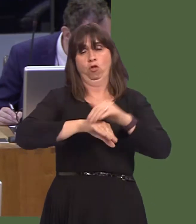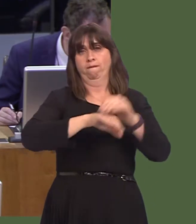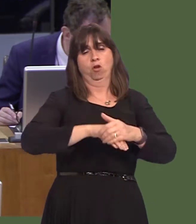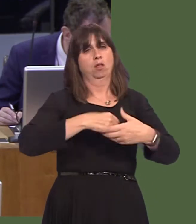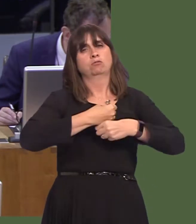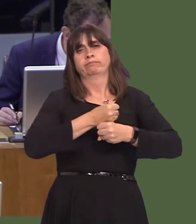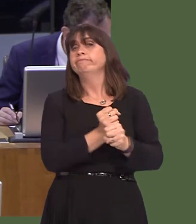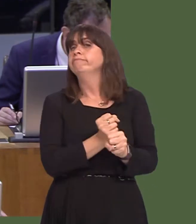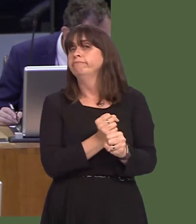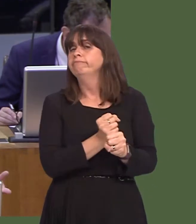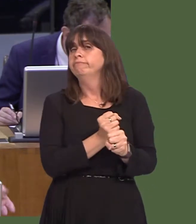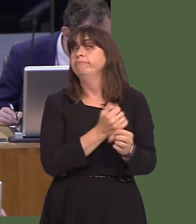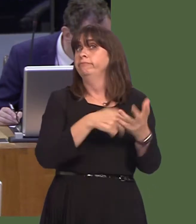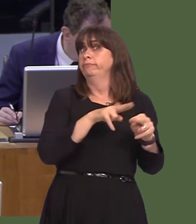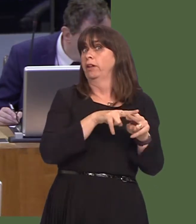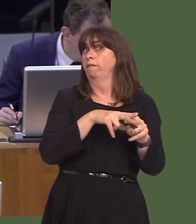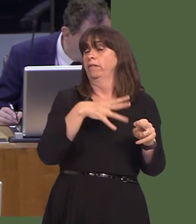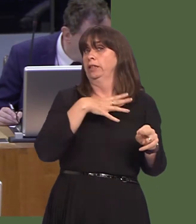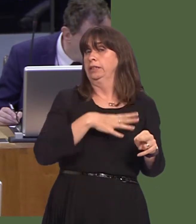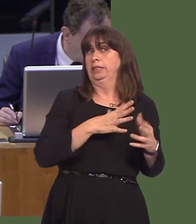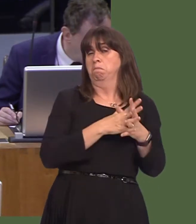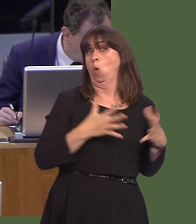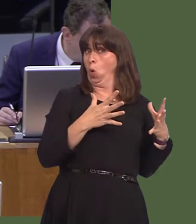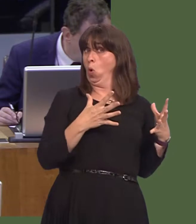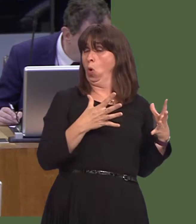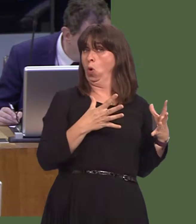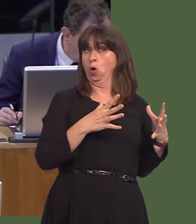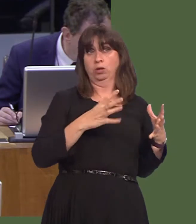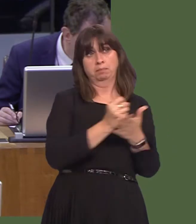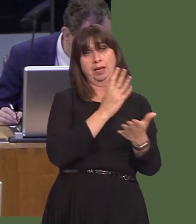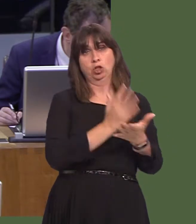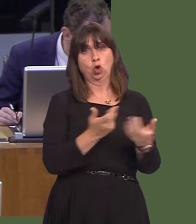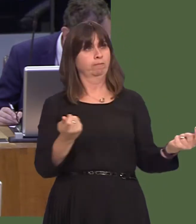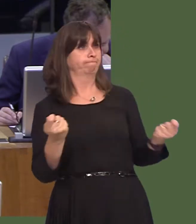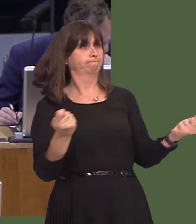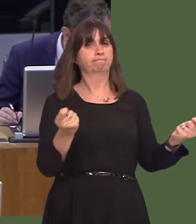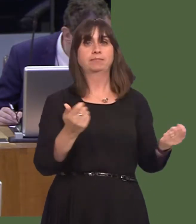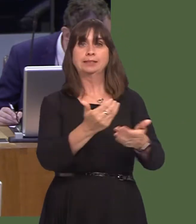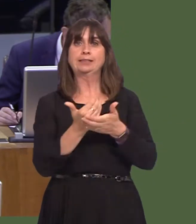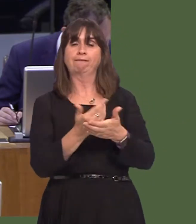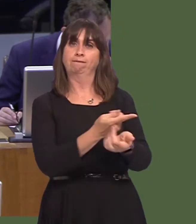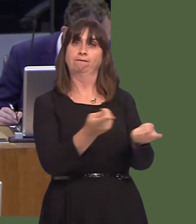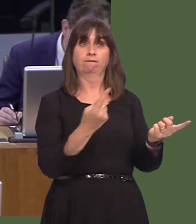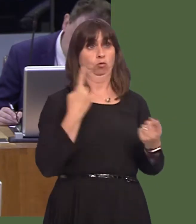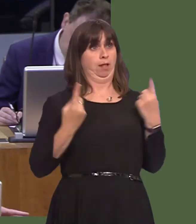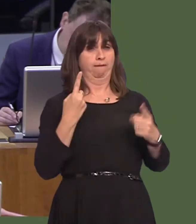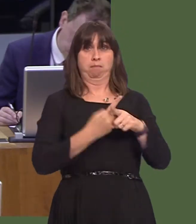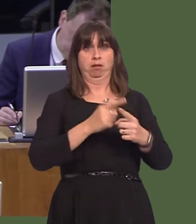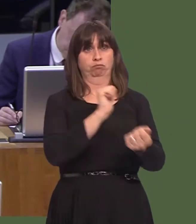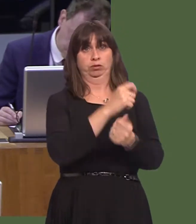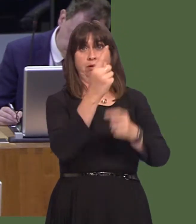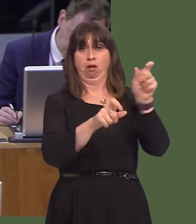of staff as well, for the staff to be increased in order to provide a safe environment and in order to help